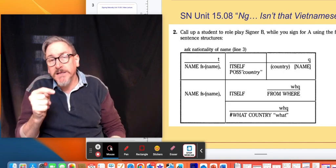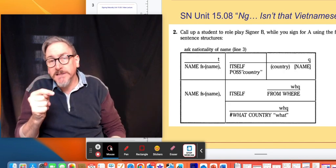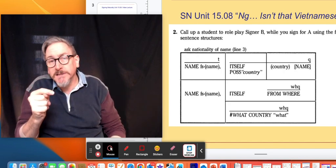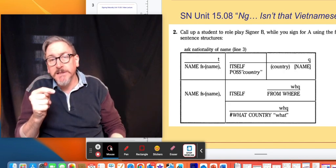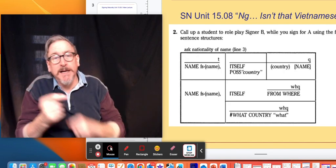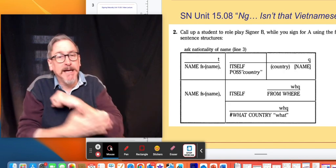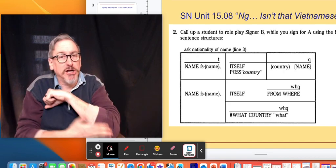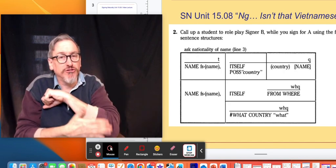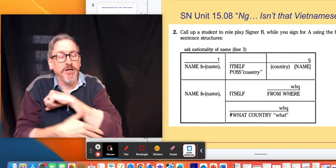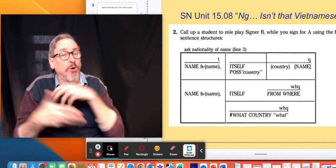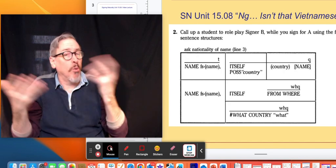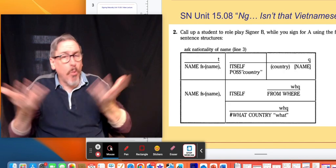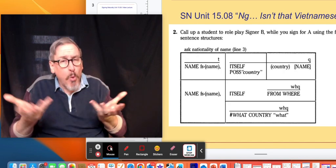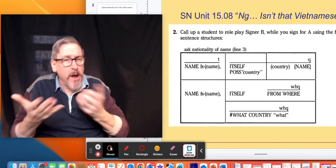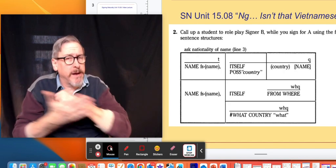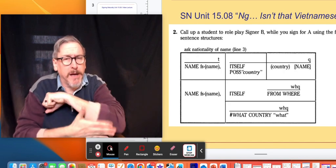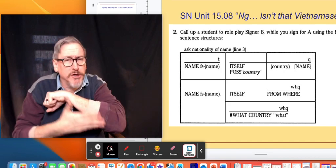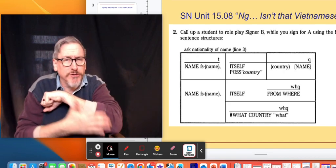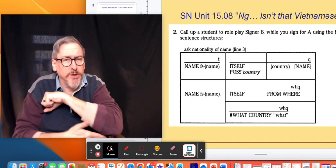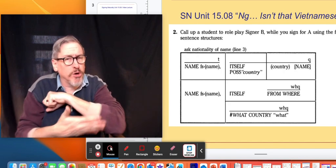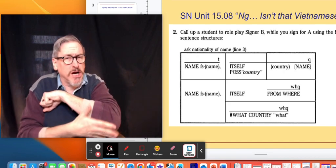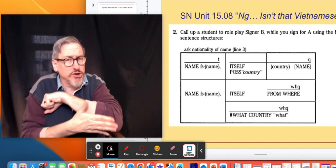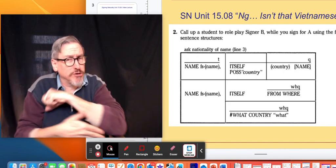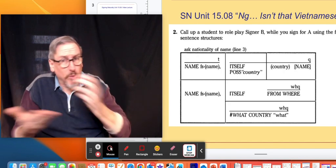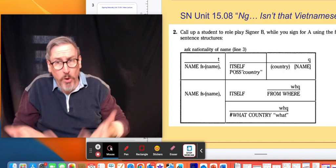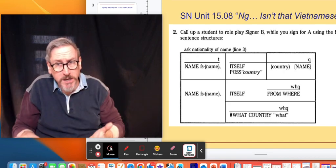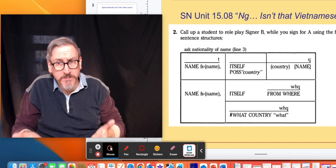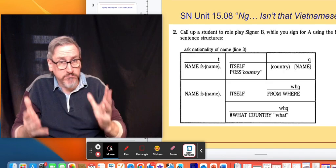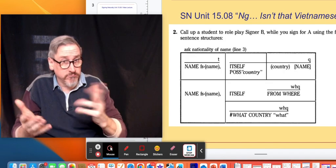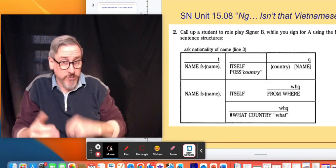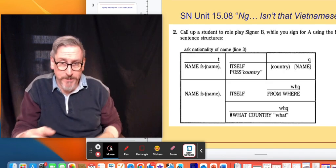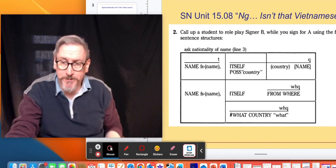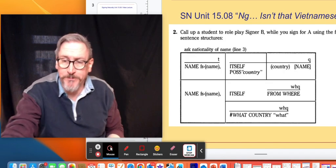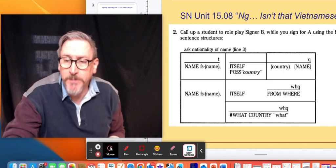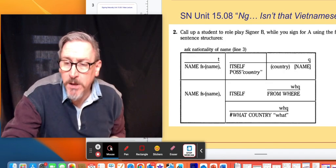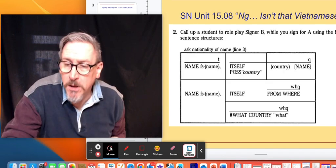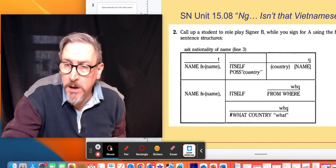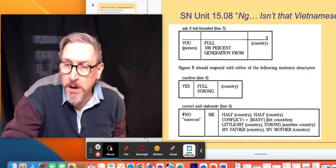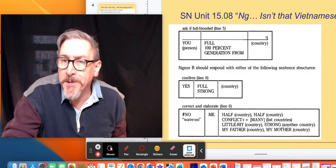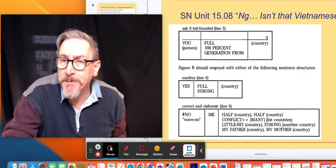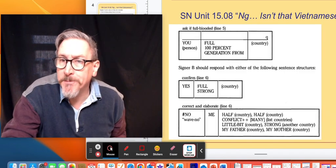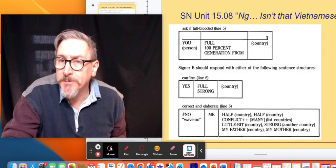What country, or what country, or country, what, right?